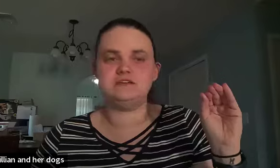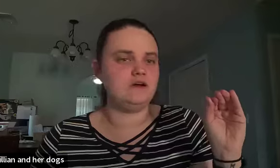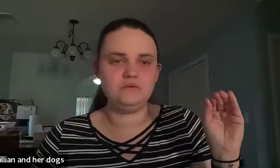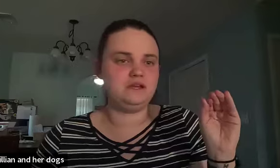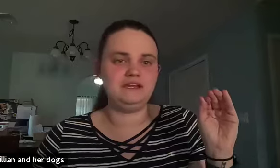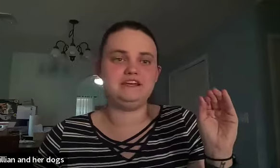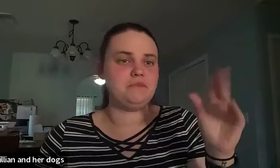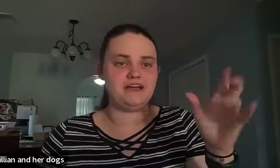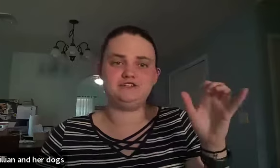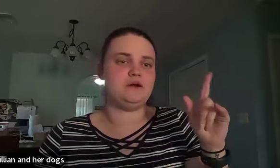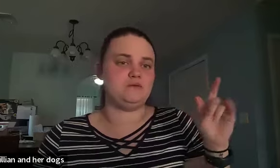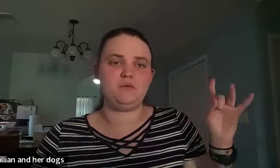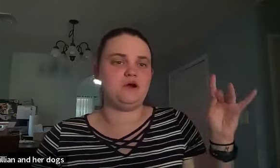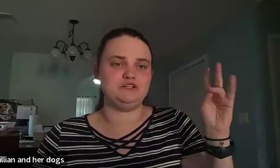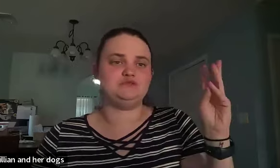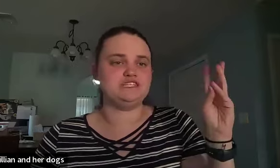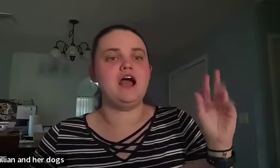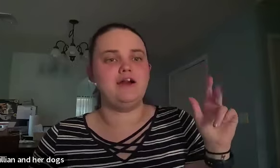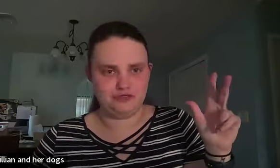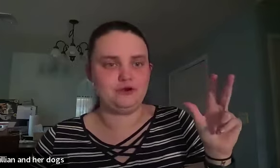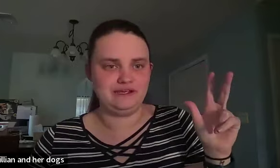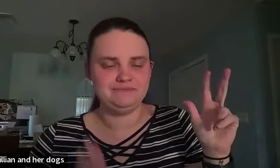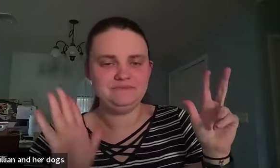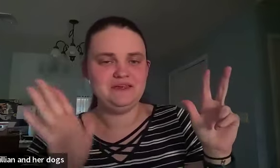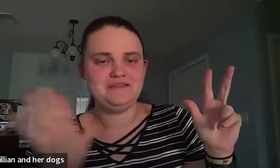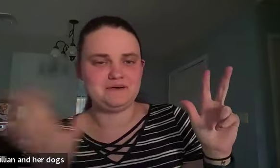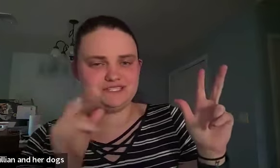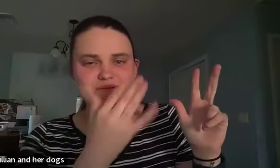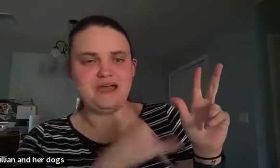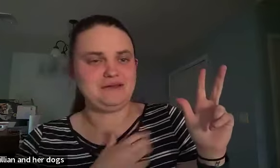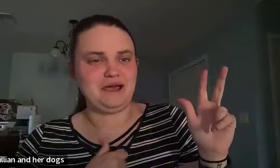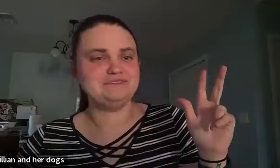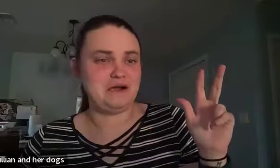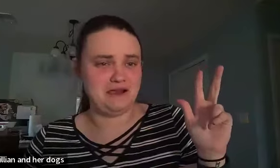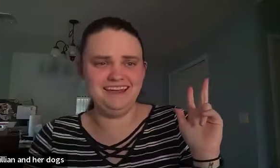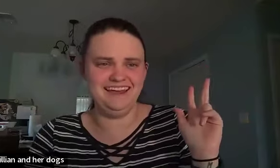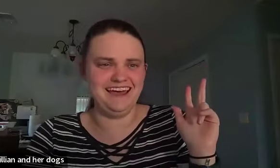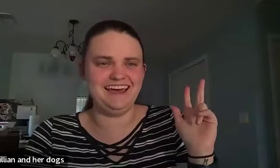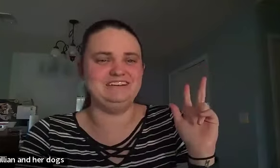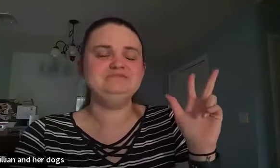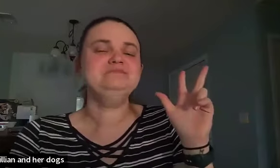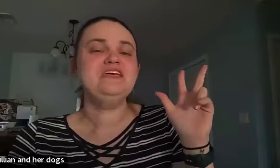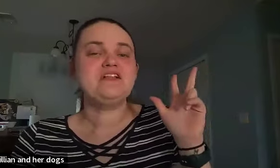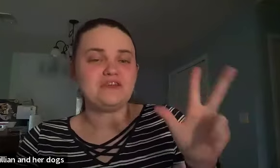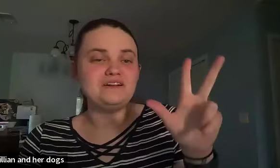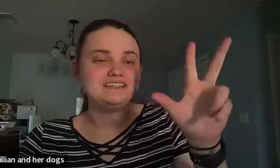like, no, we need to go back to where we were, which was our 30. That was just me backing up. Sorry. 30.